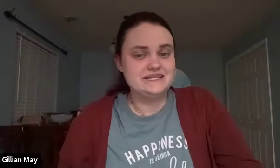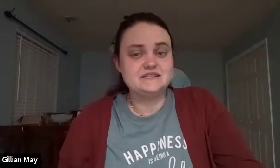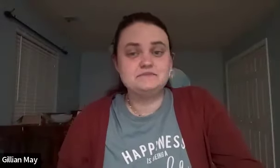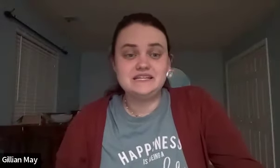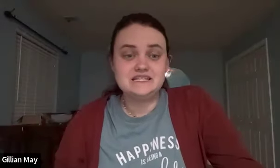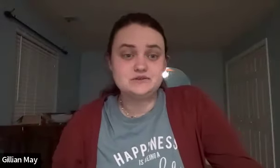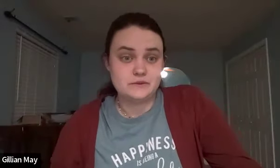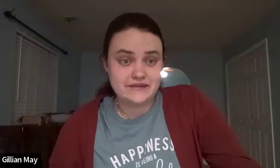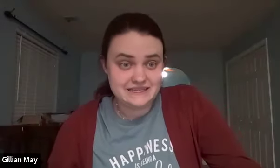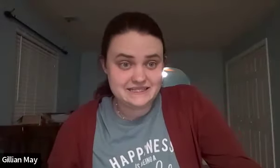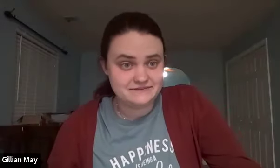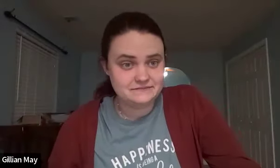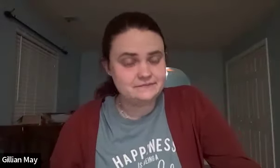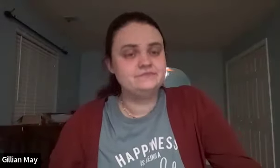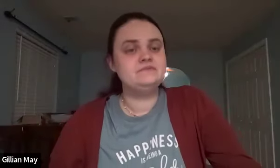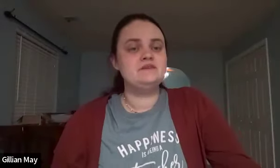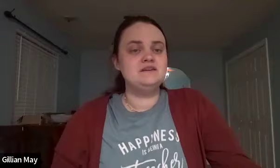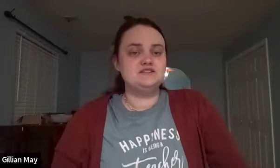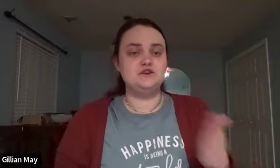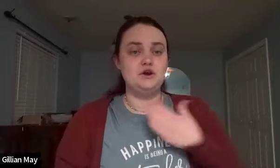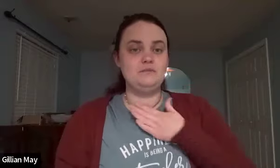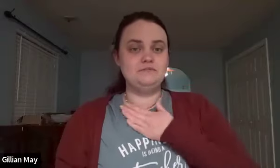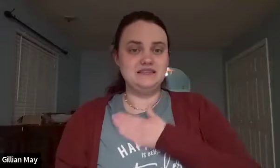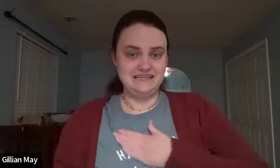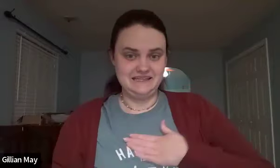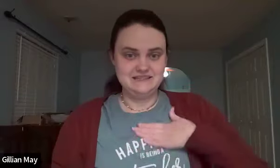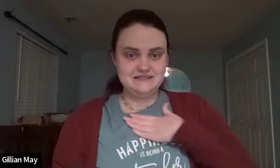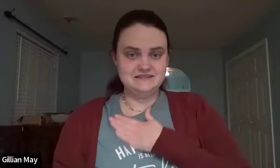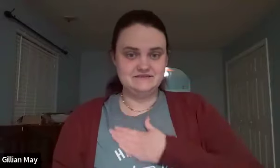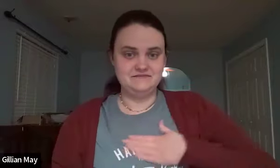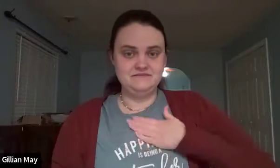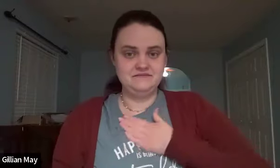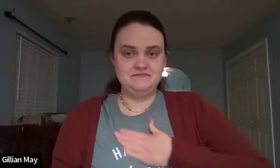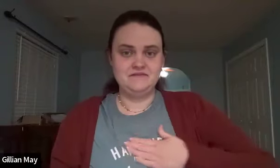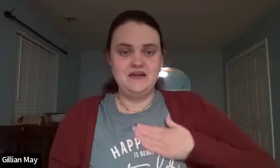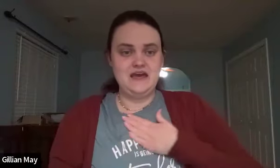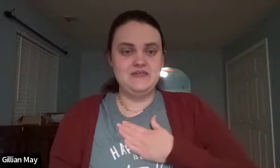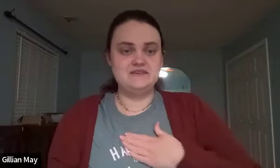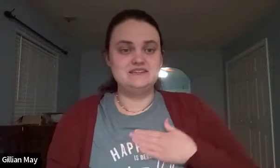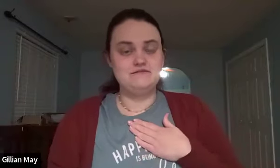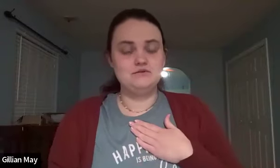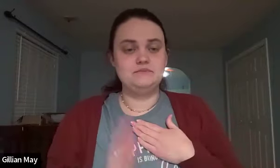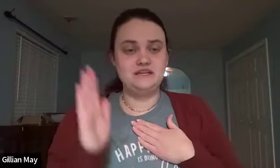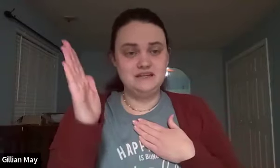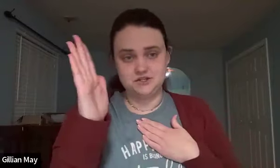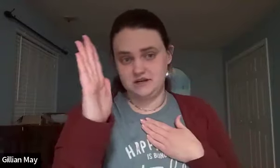is please repeat. So you go, please. And then the sign for repeat is you're going to